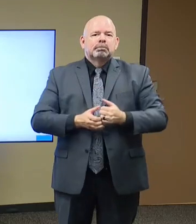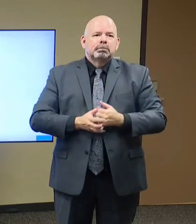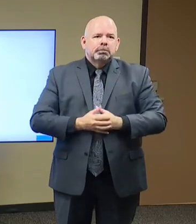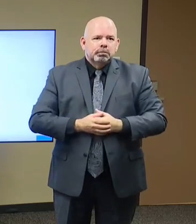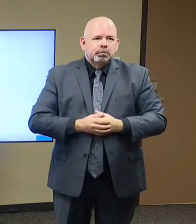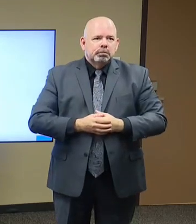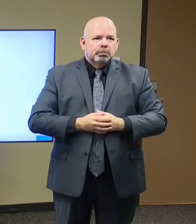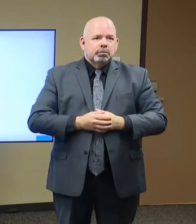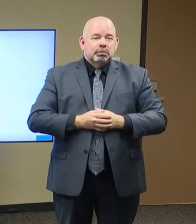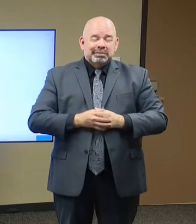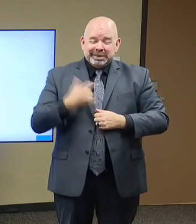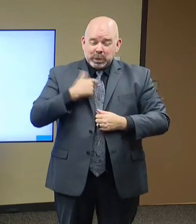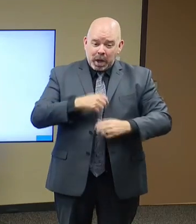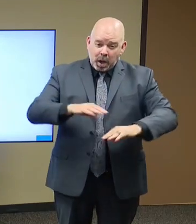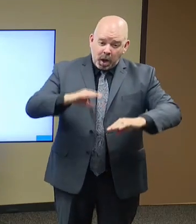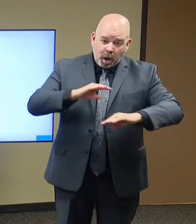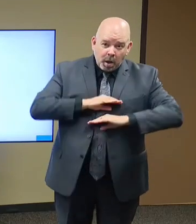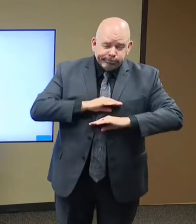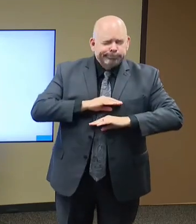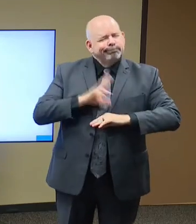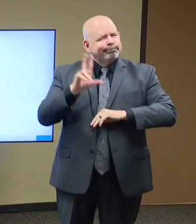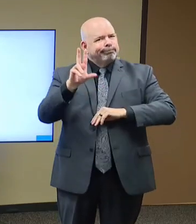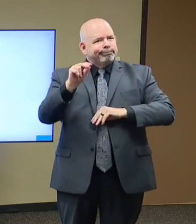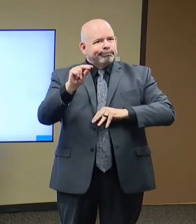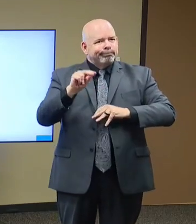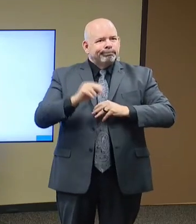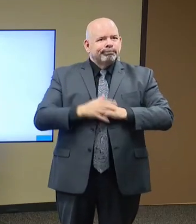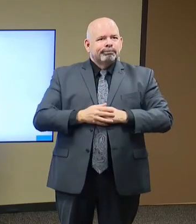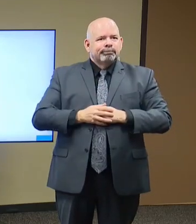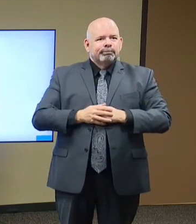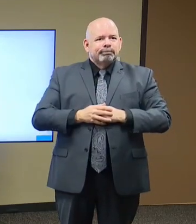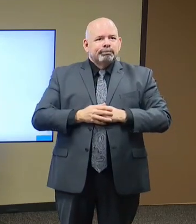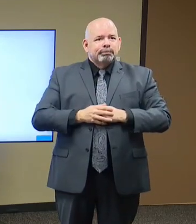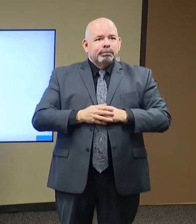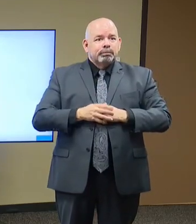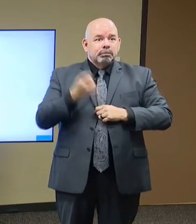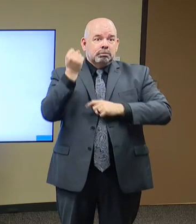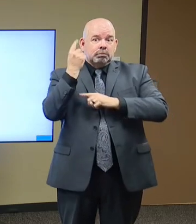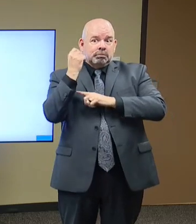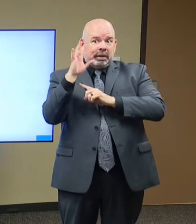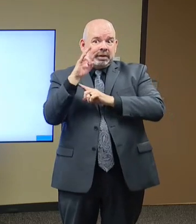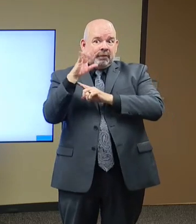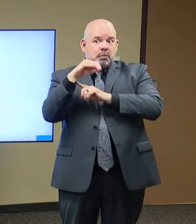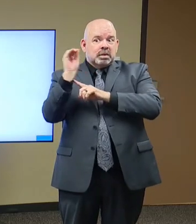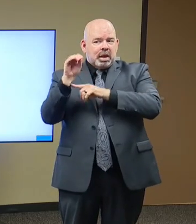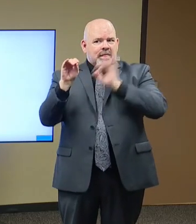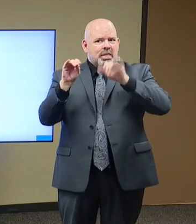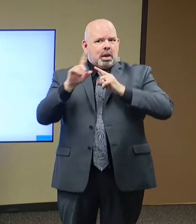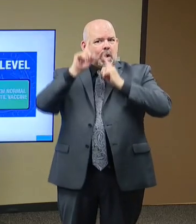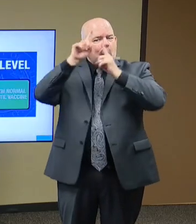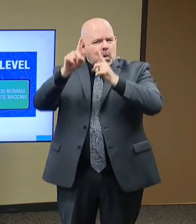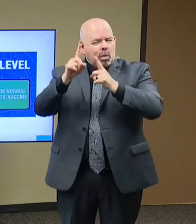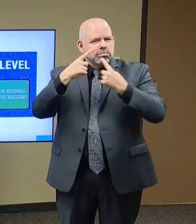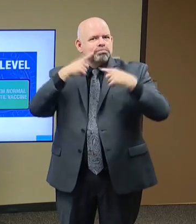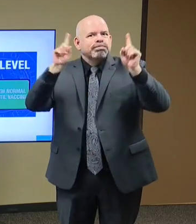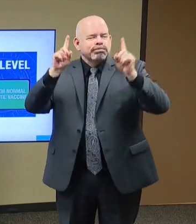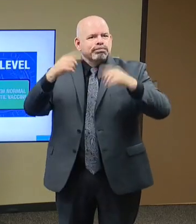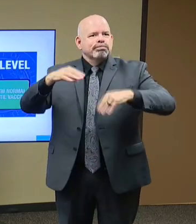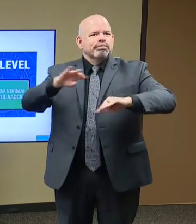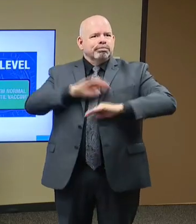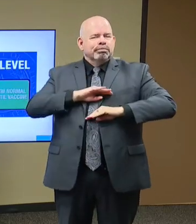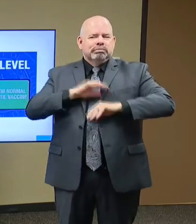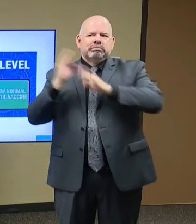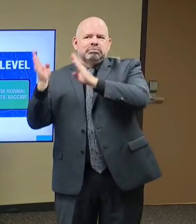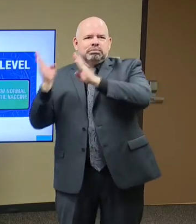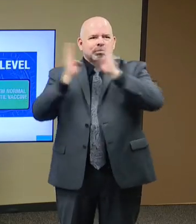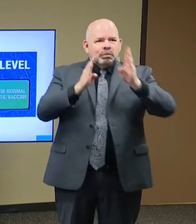metric that we were wanting to meet, but we met at least 75% in the categories, and we feel that it is okay to move from red